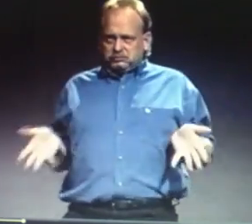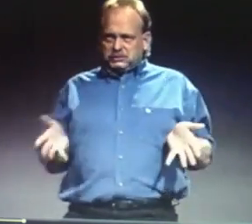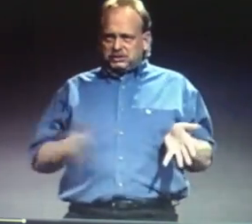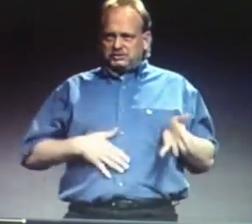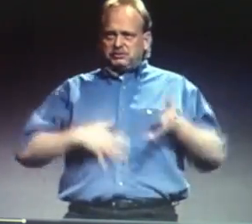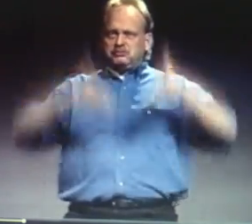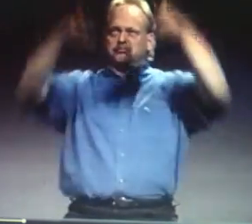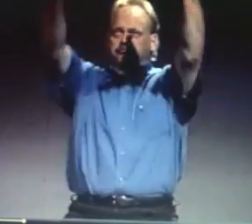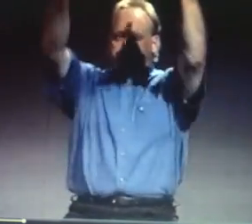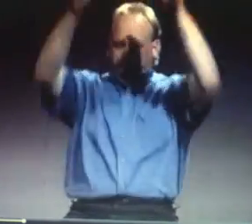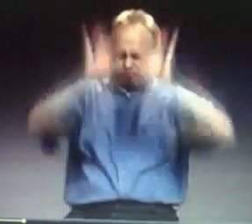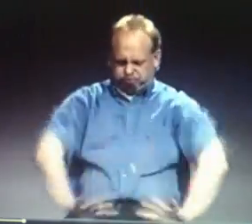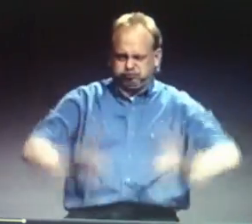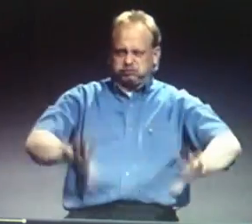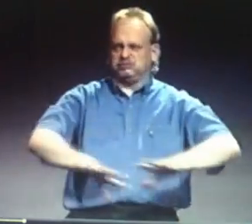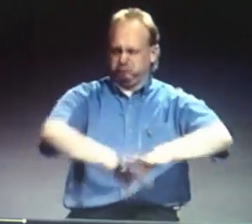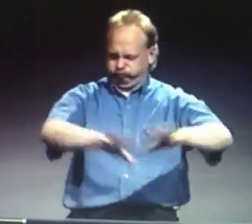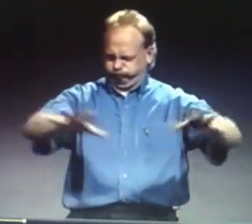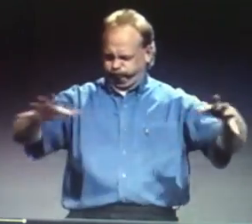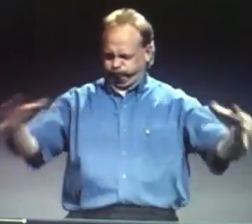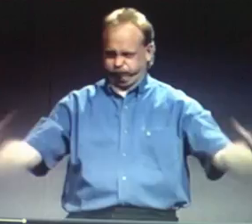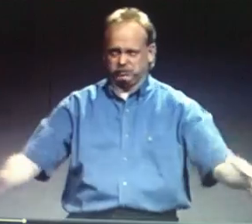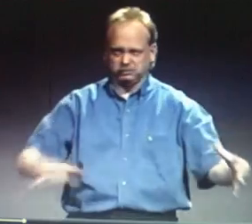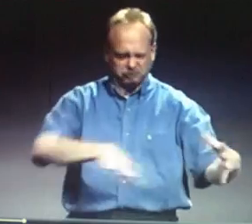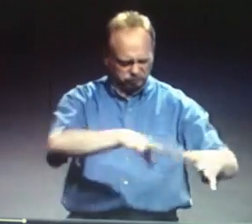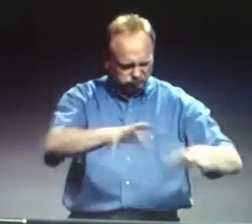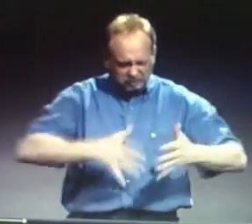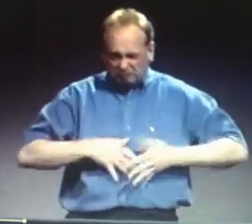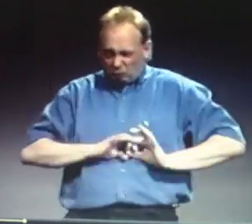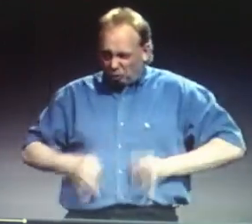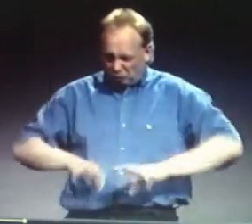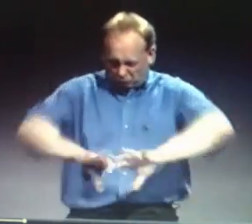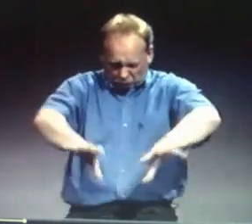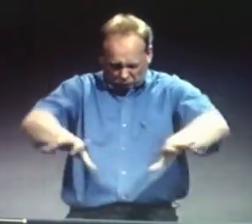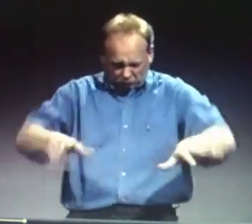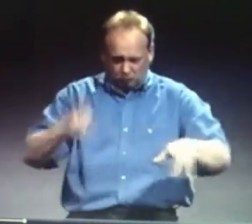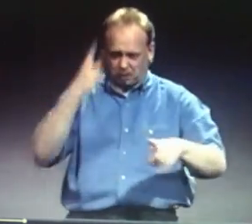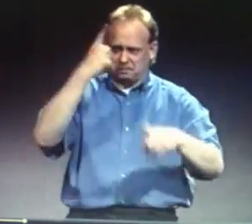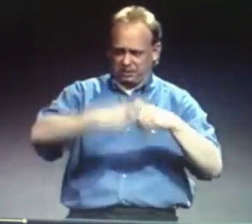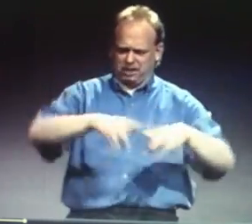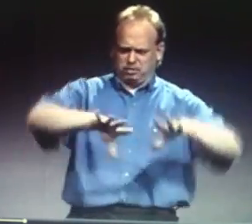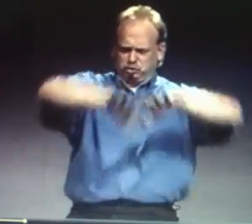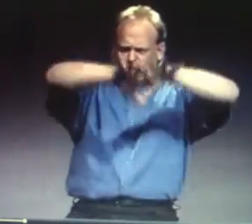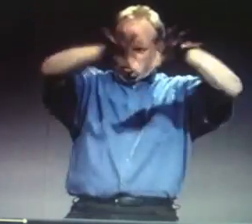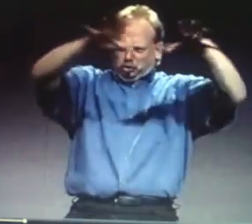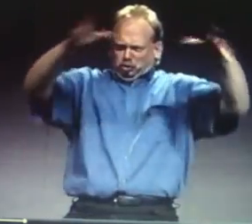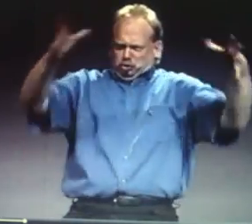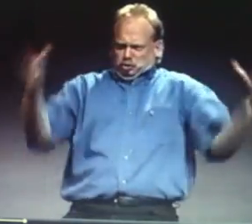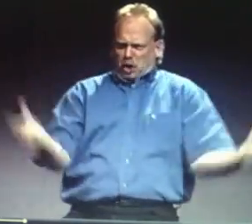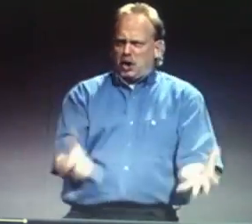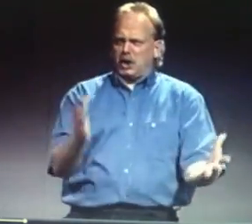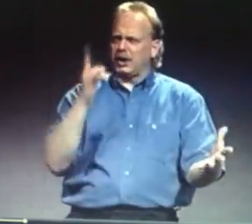goes over to the pig pen, taking the cow over to the pig pen. We cut the cow